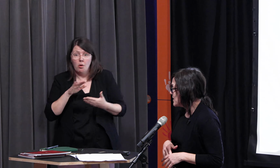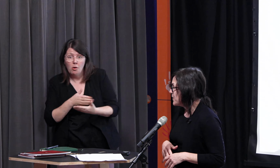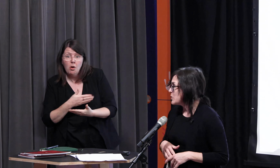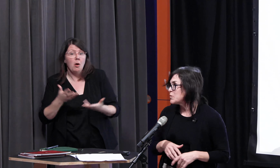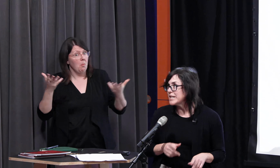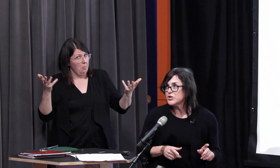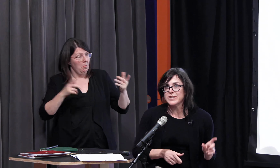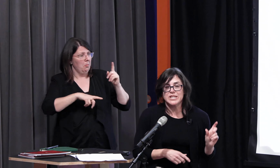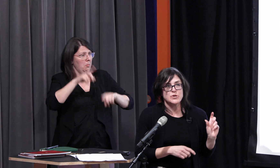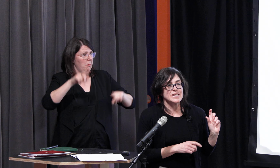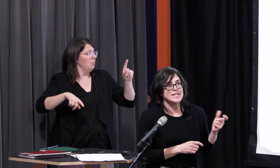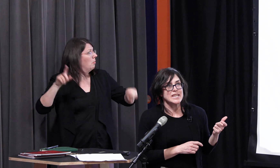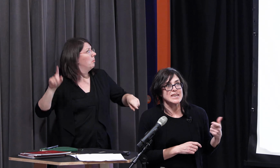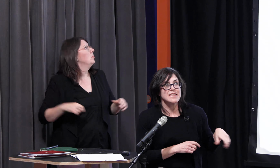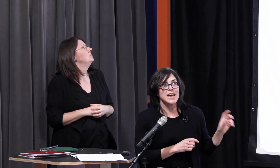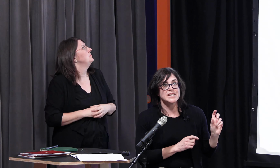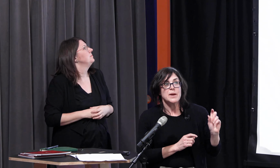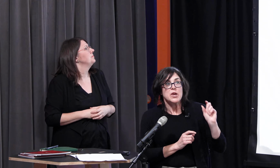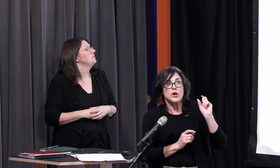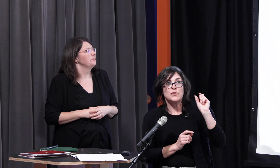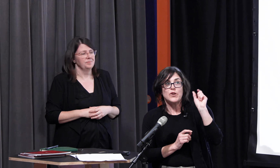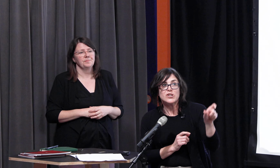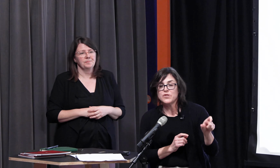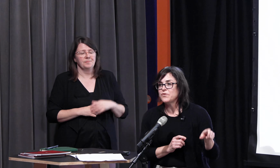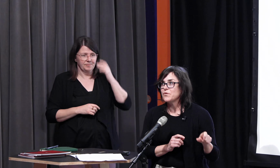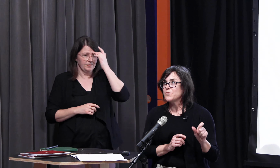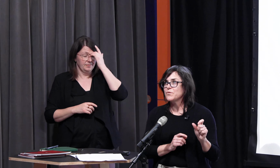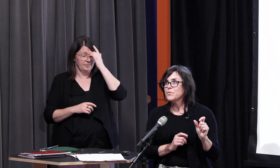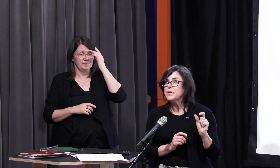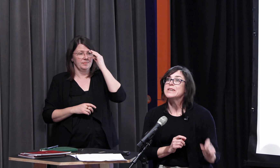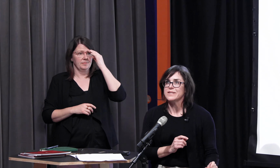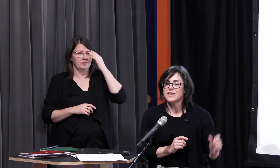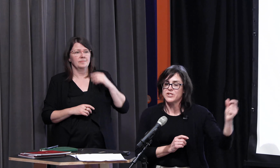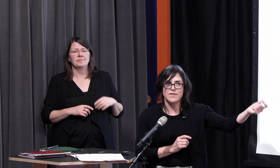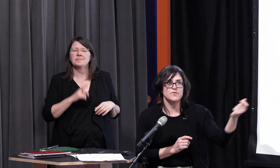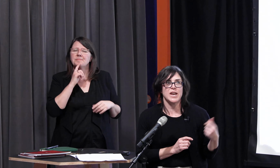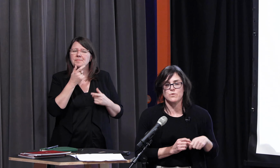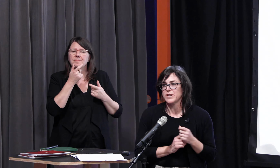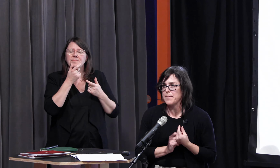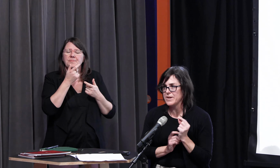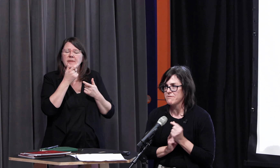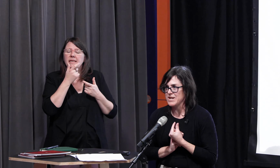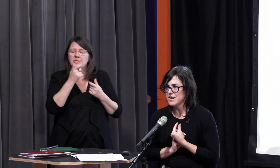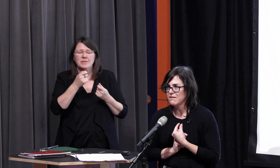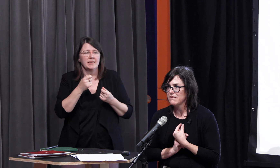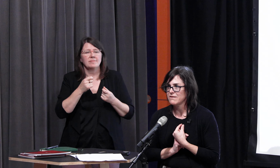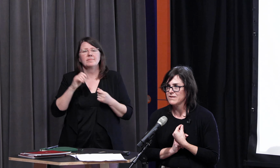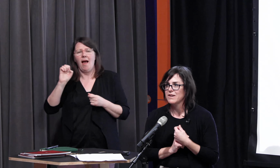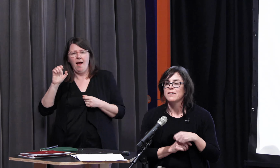what was really interesting is you could see that her first piece that she gave to Fan was on an